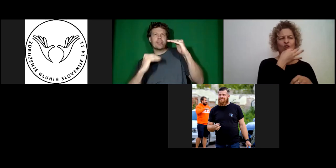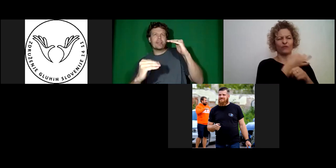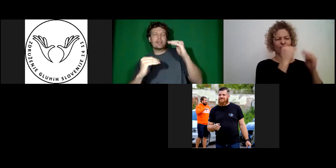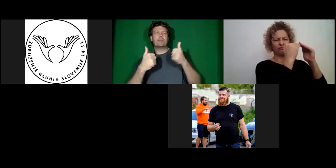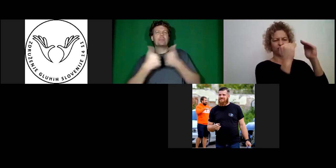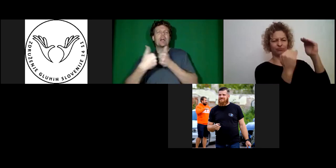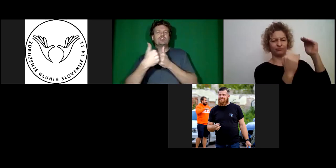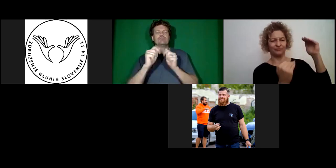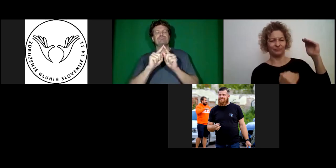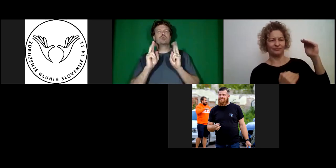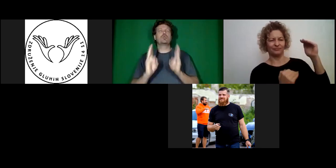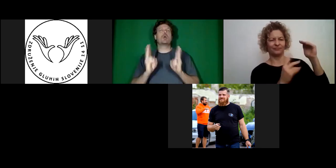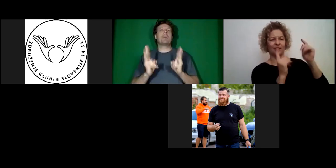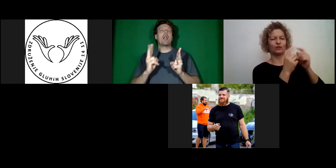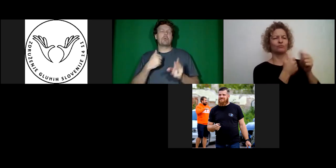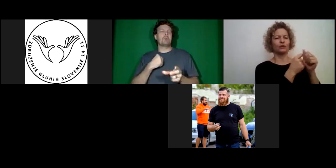in the fourth league